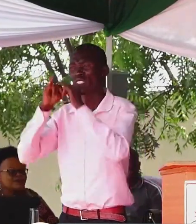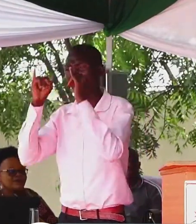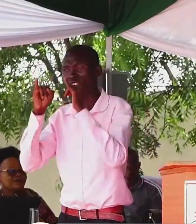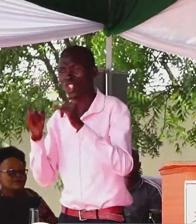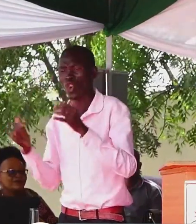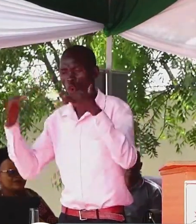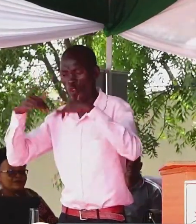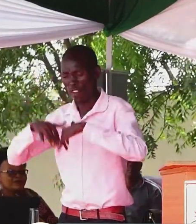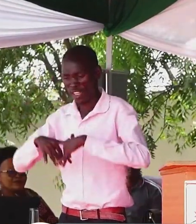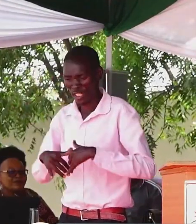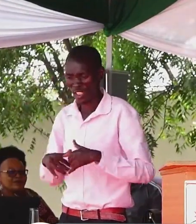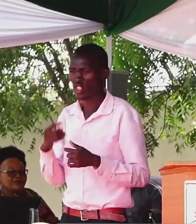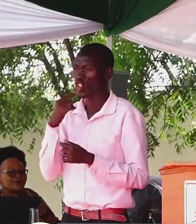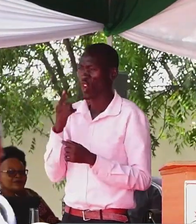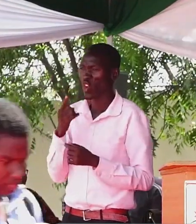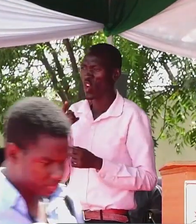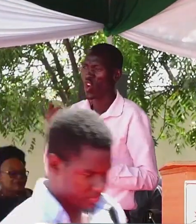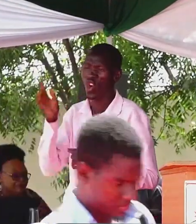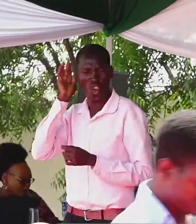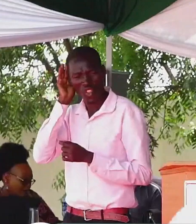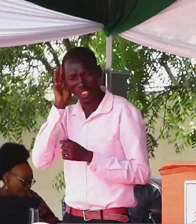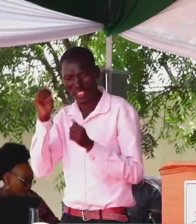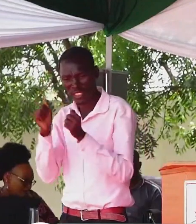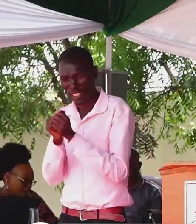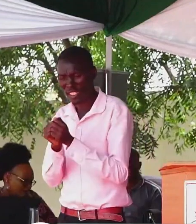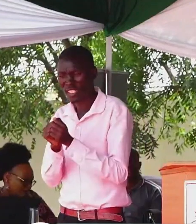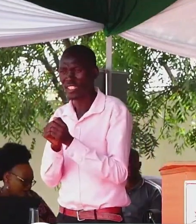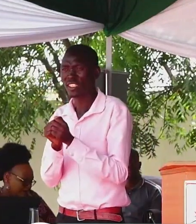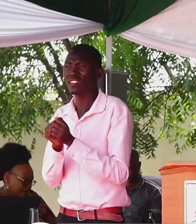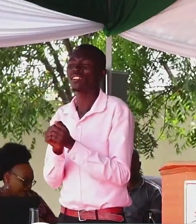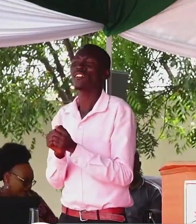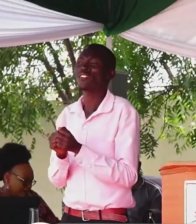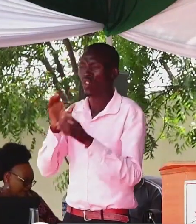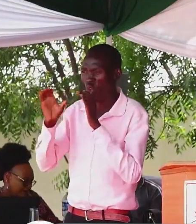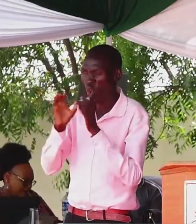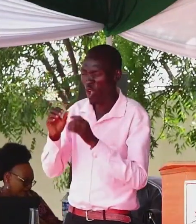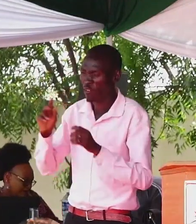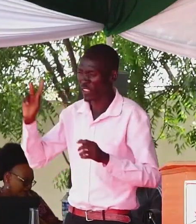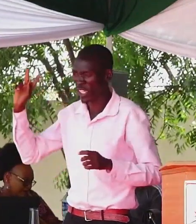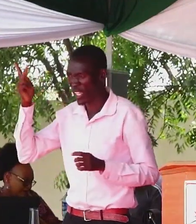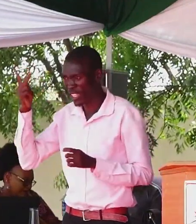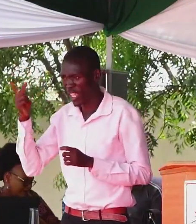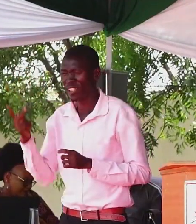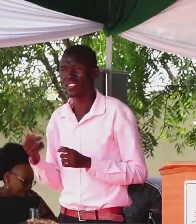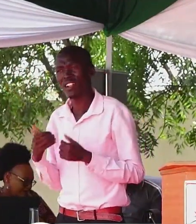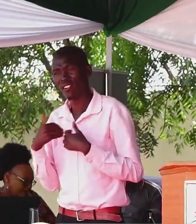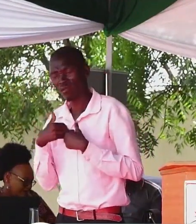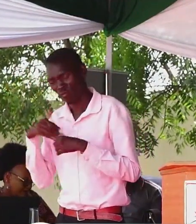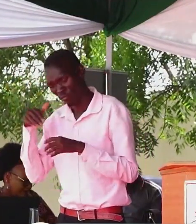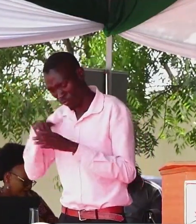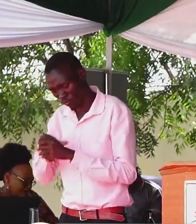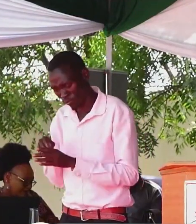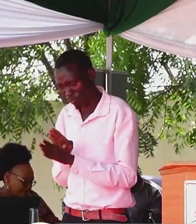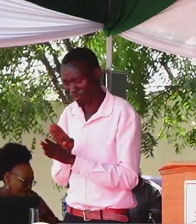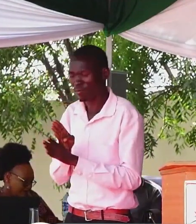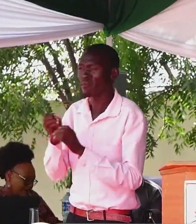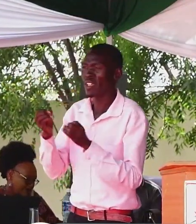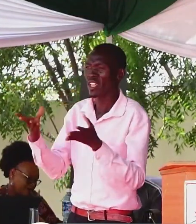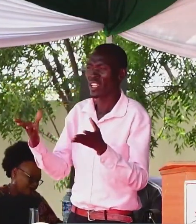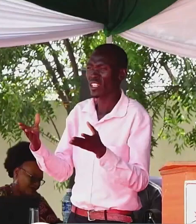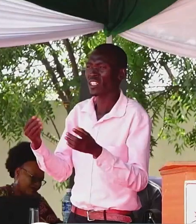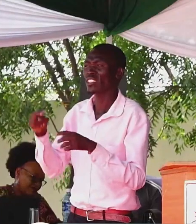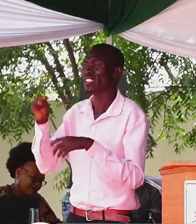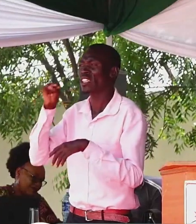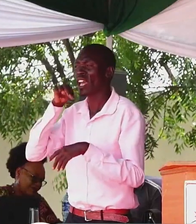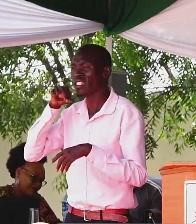So we have had 10 countries participating. We have Kenya, of course we were the majority. We have